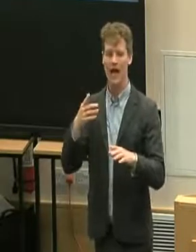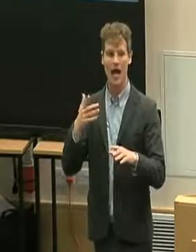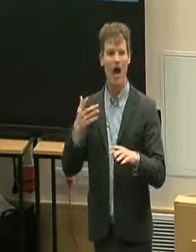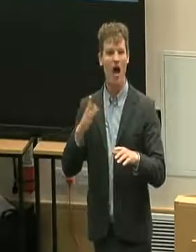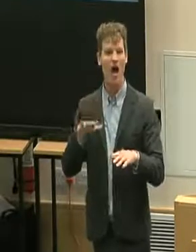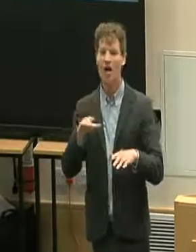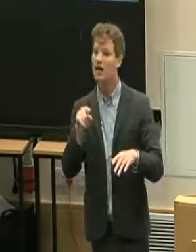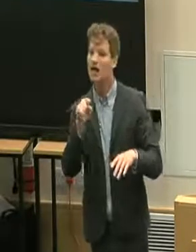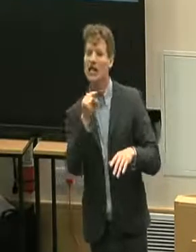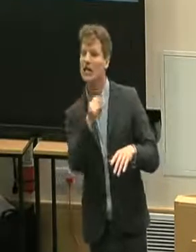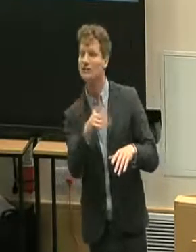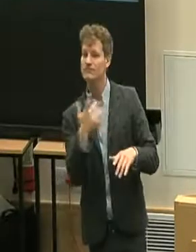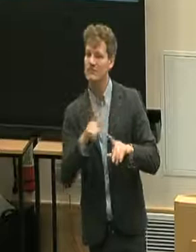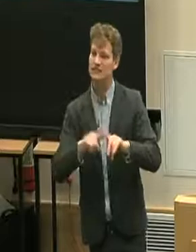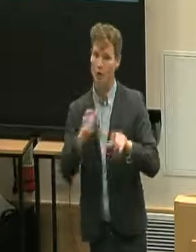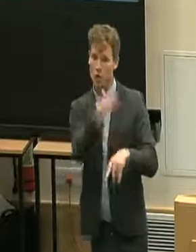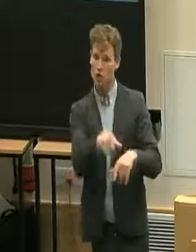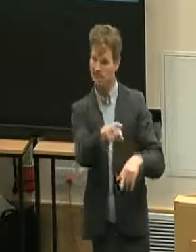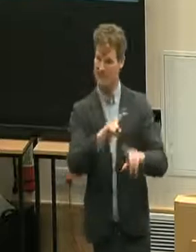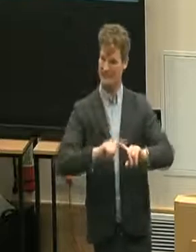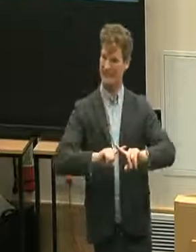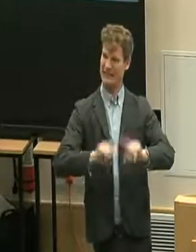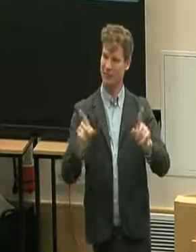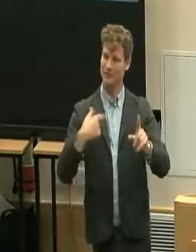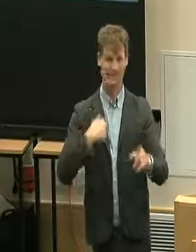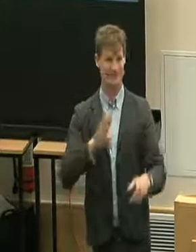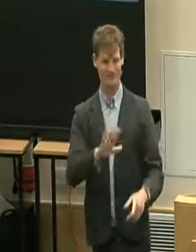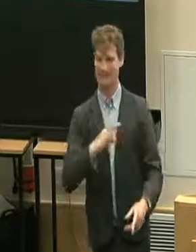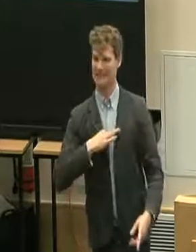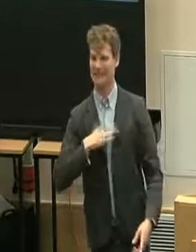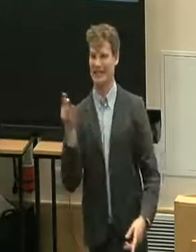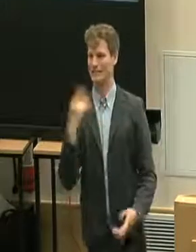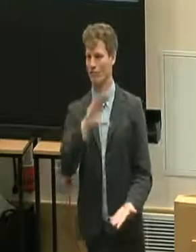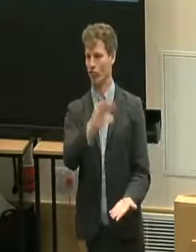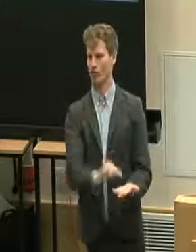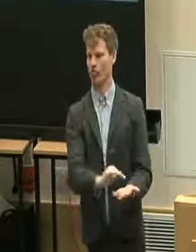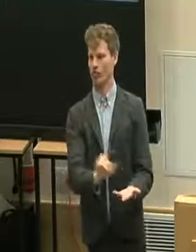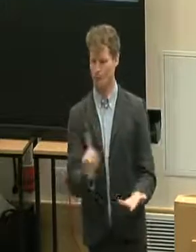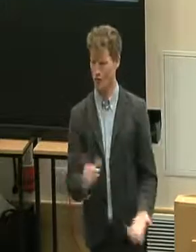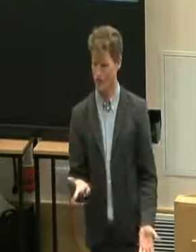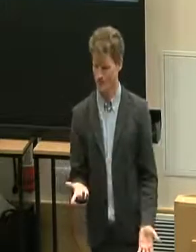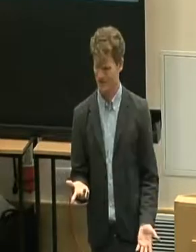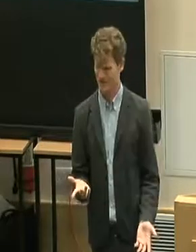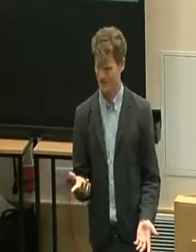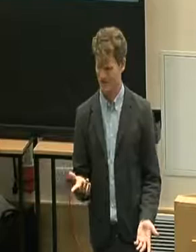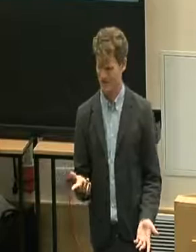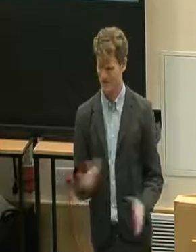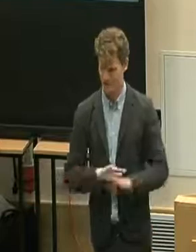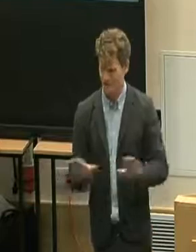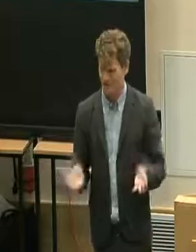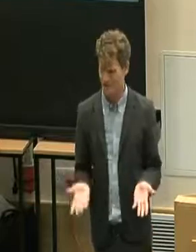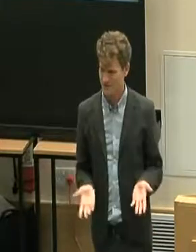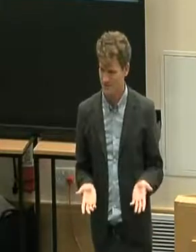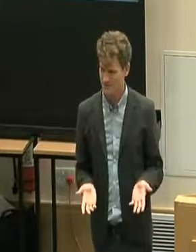difference is a celebration of human variation. It is not the proper cause